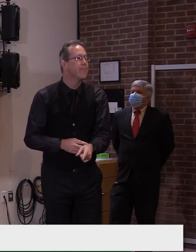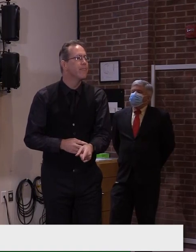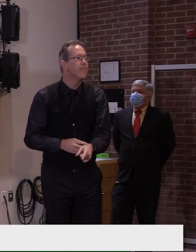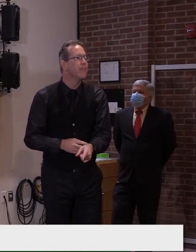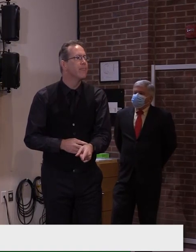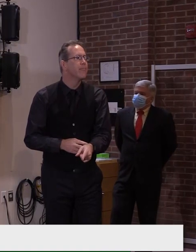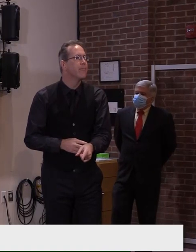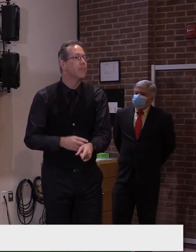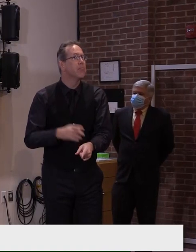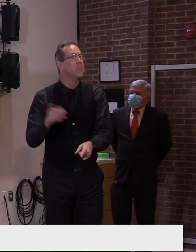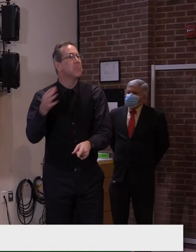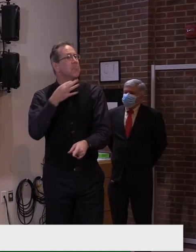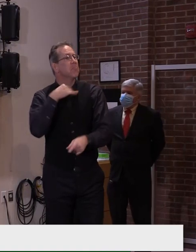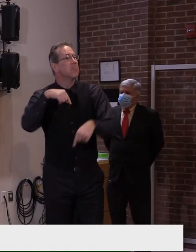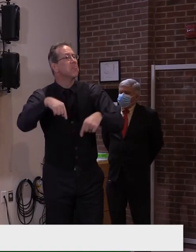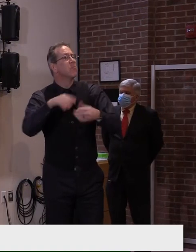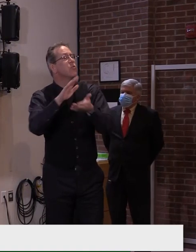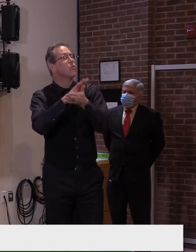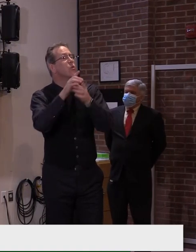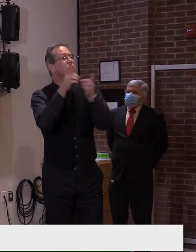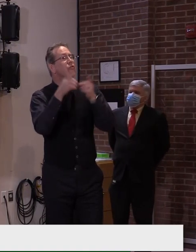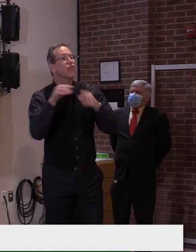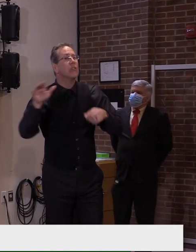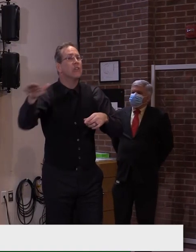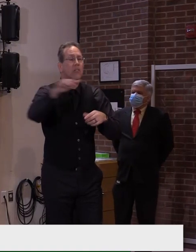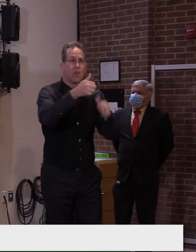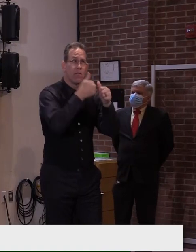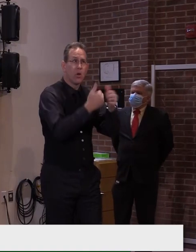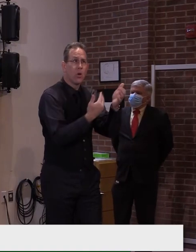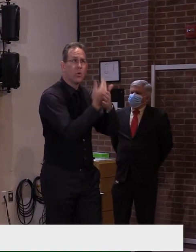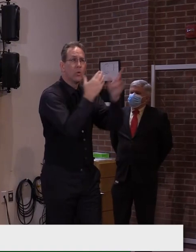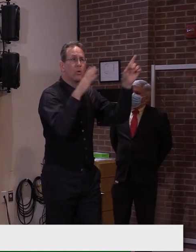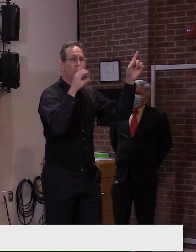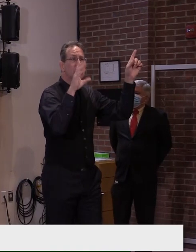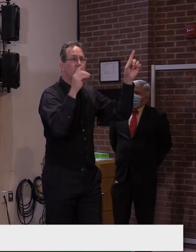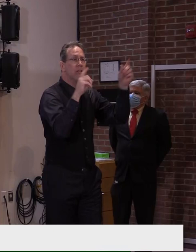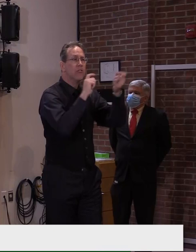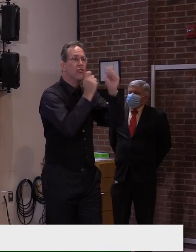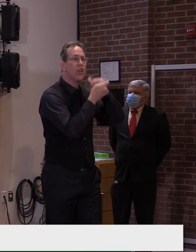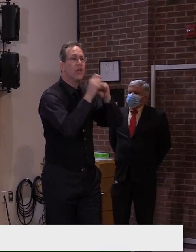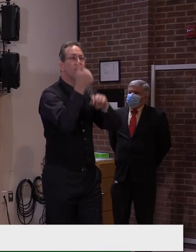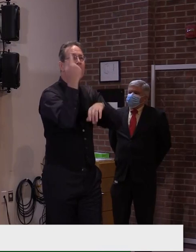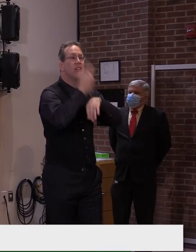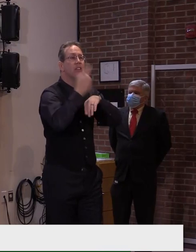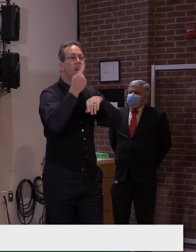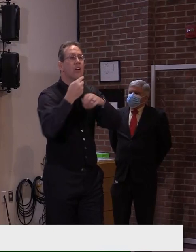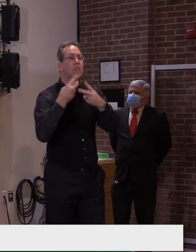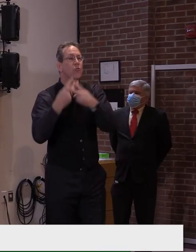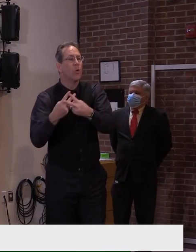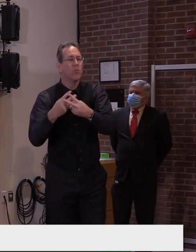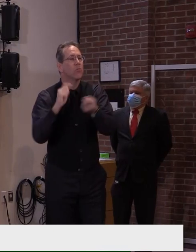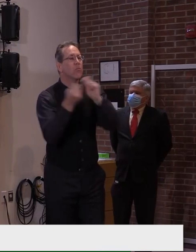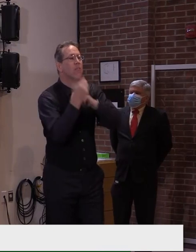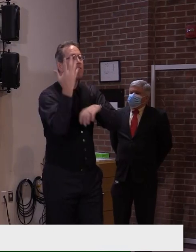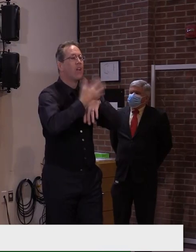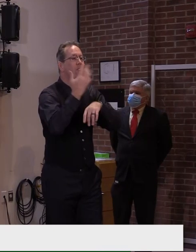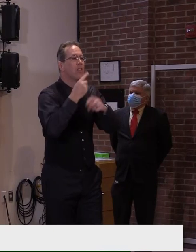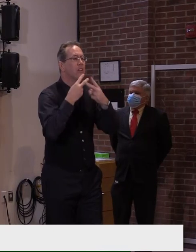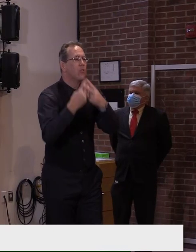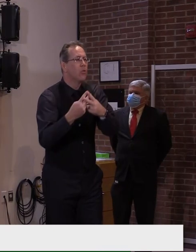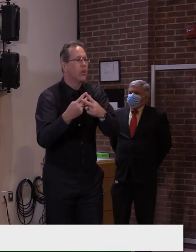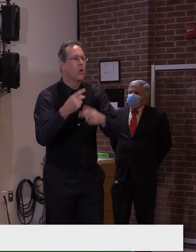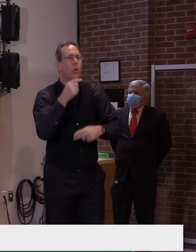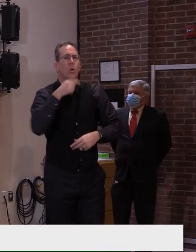and quarantine? Parents who've been listening today are confused by what you said about adopting these guidelines immediately and what Governor Scott said about the